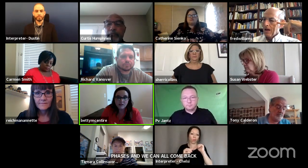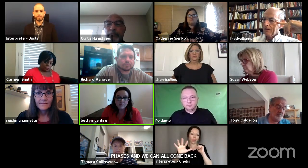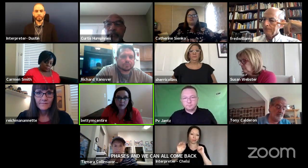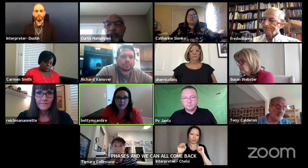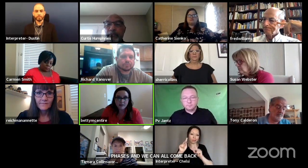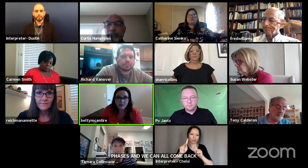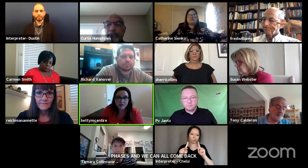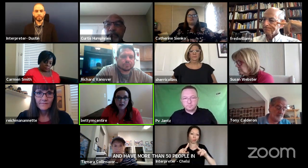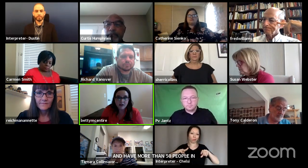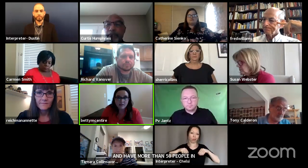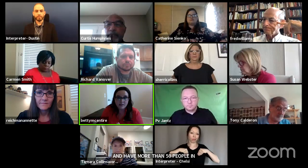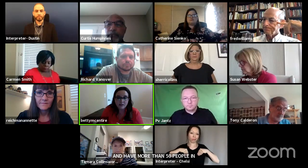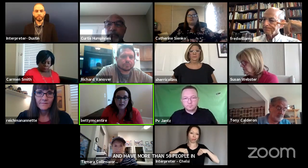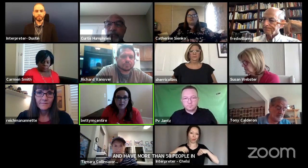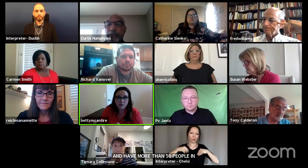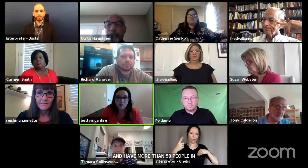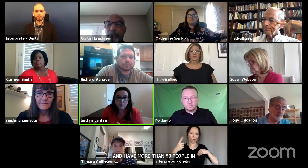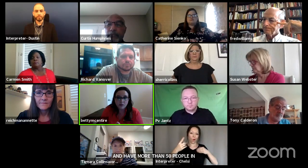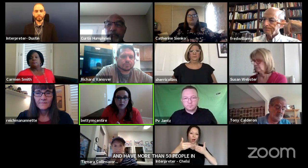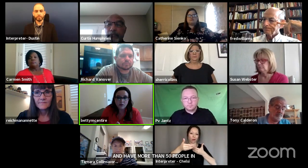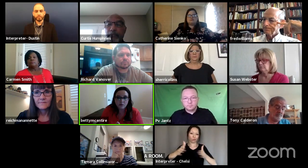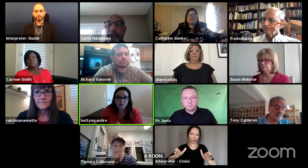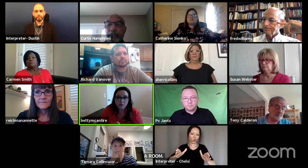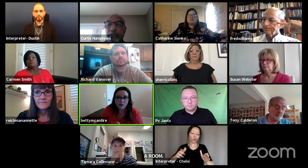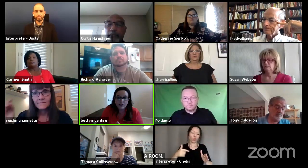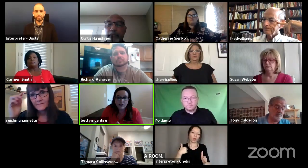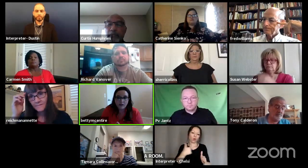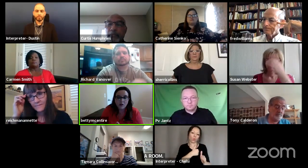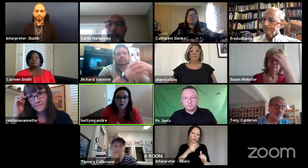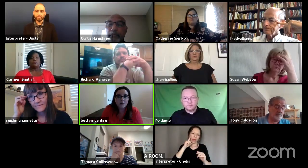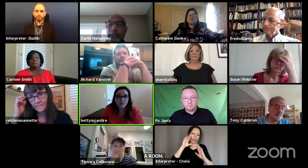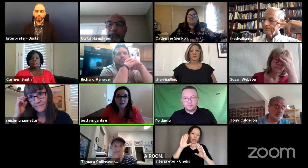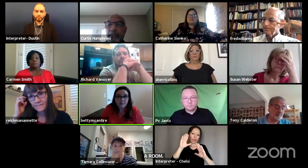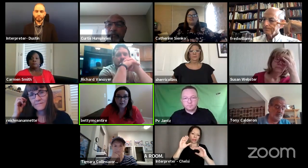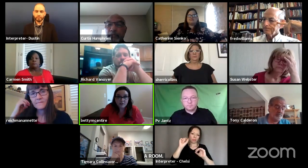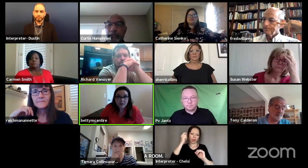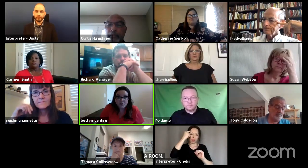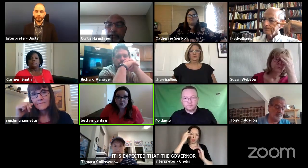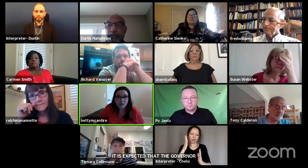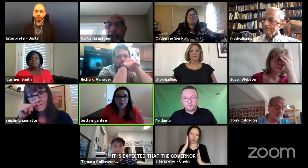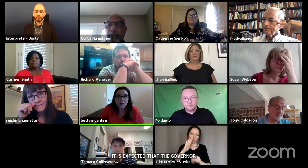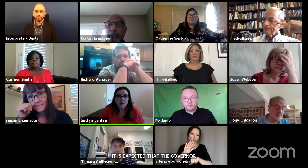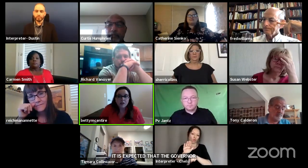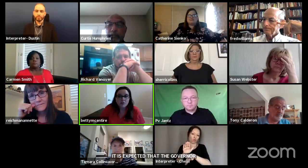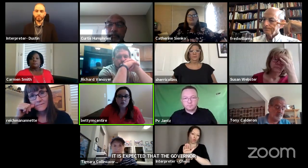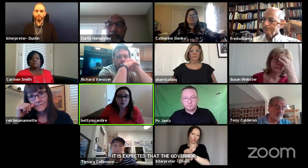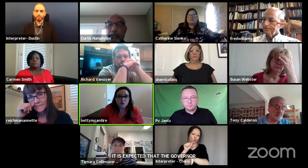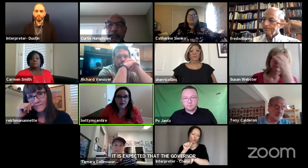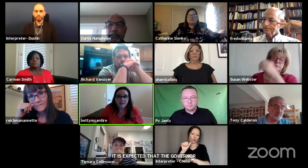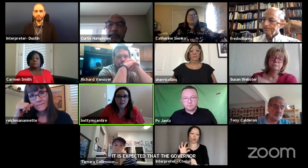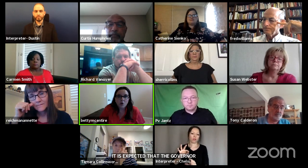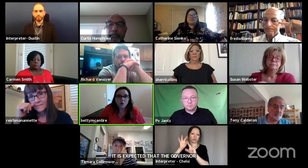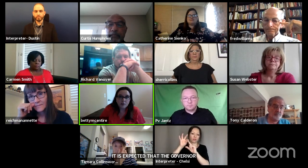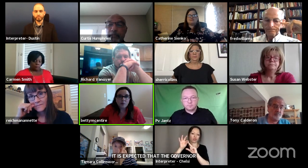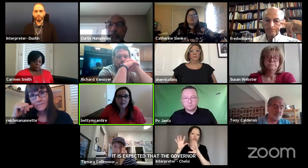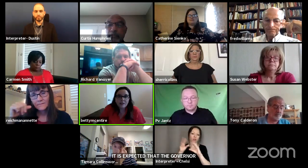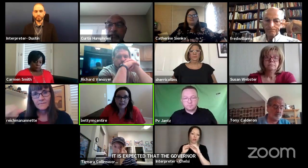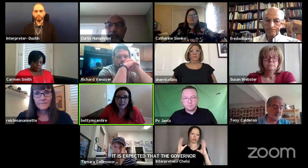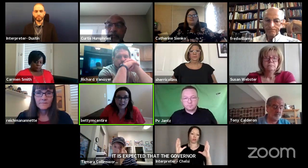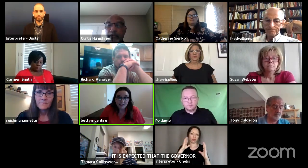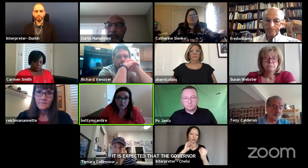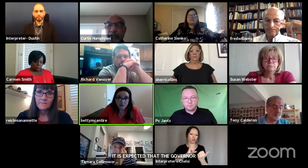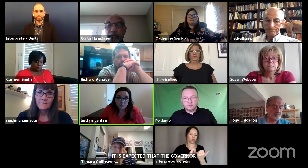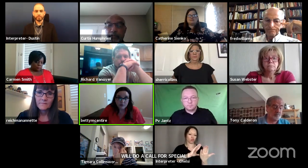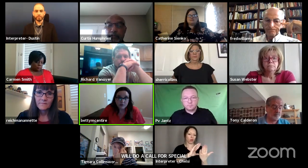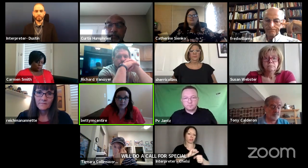is expected that the governor will do a call for a special session to address